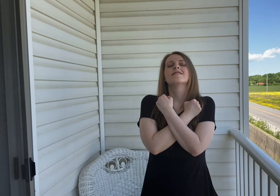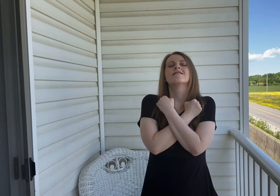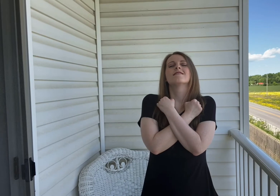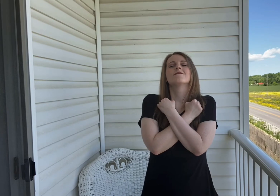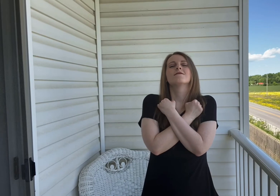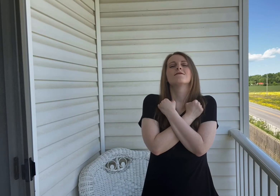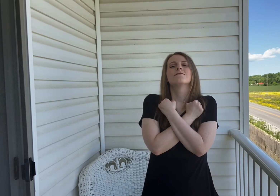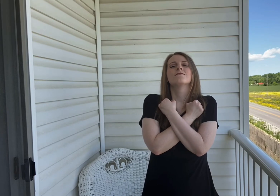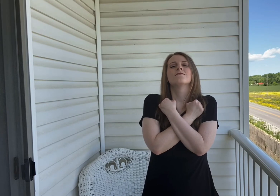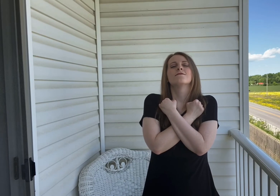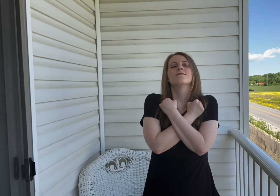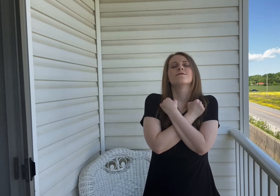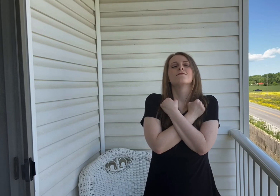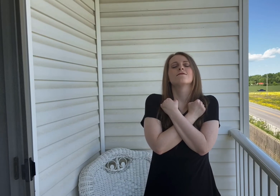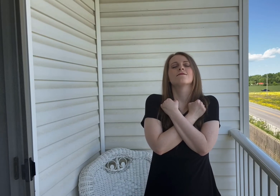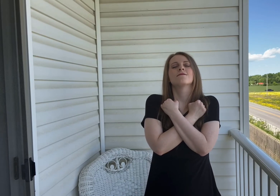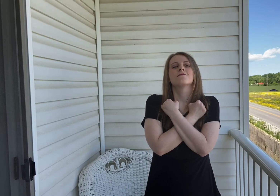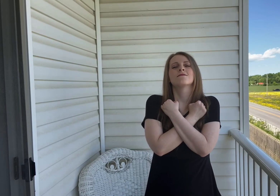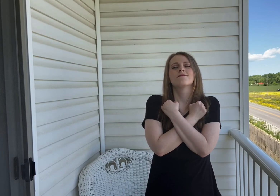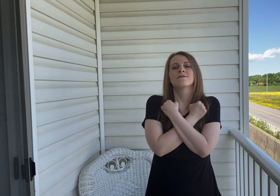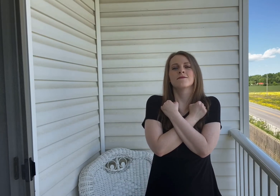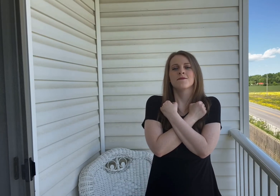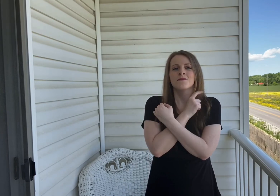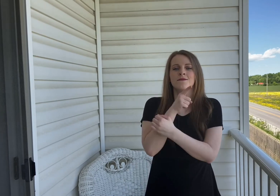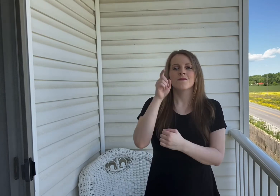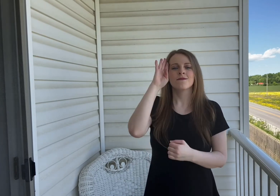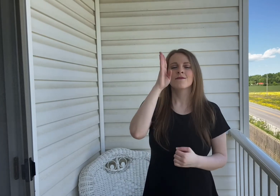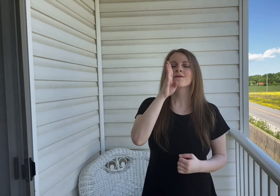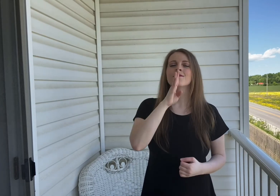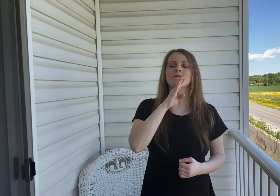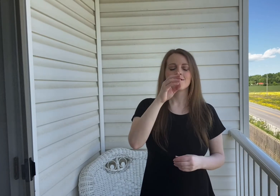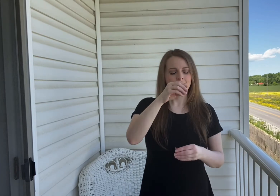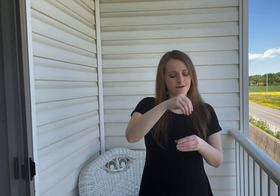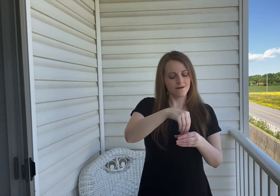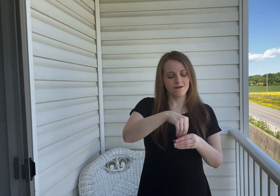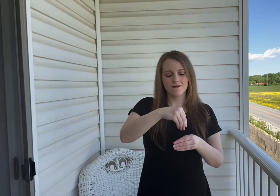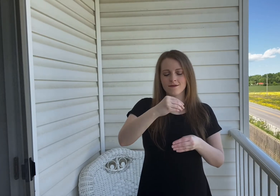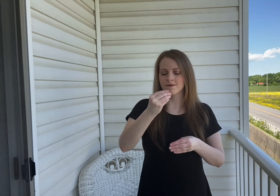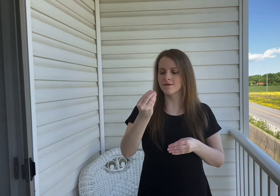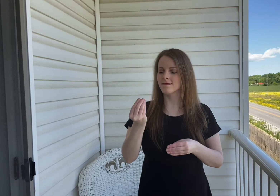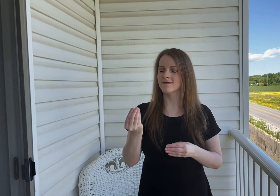found. You will be found.